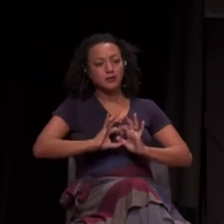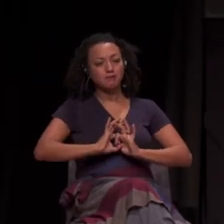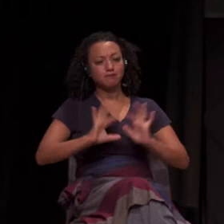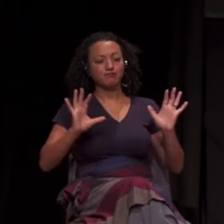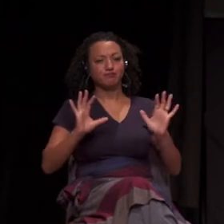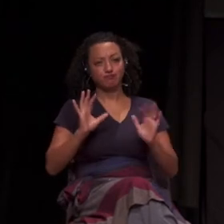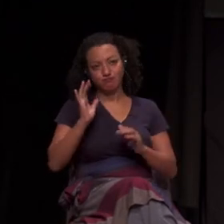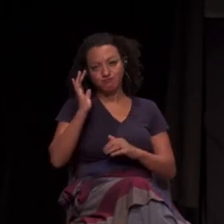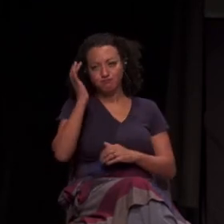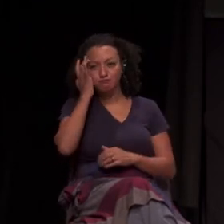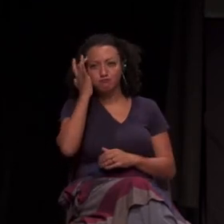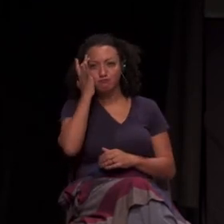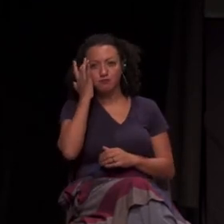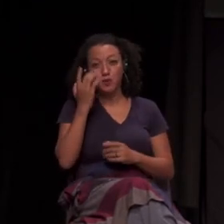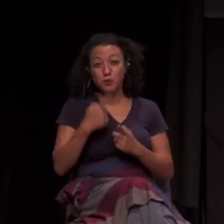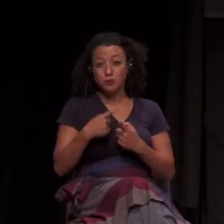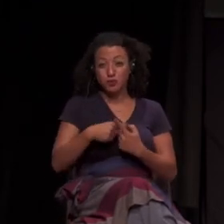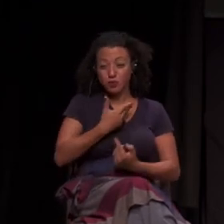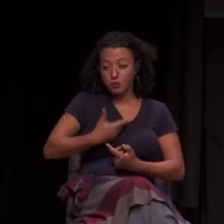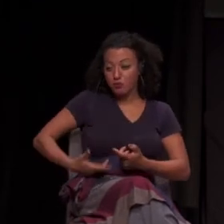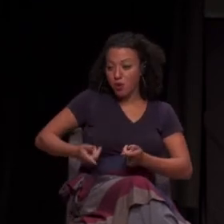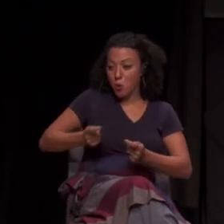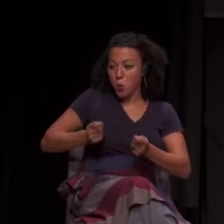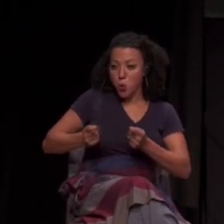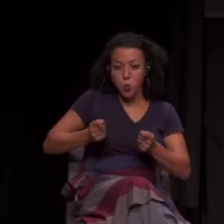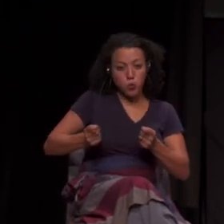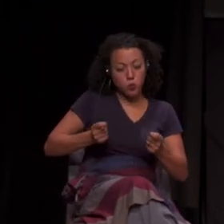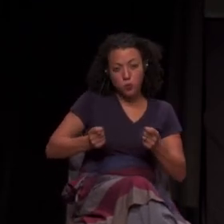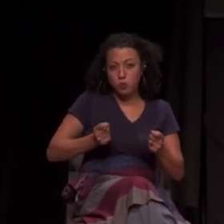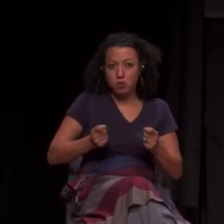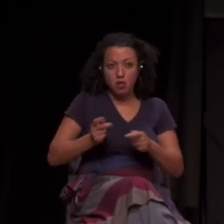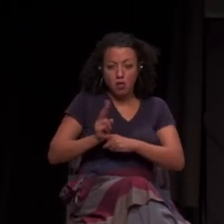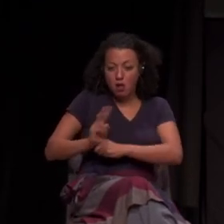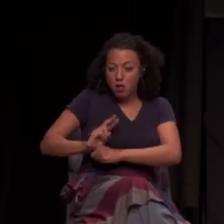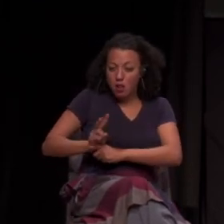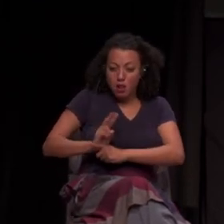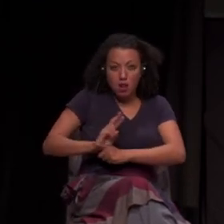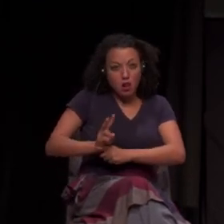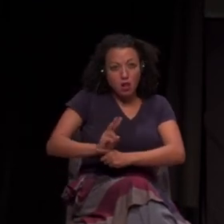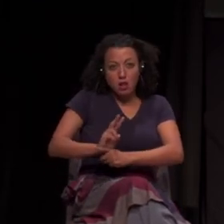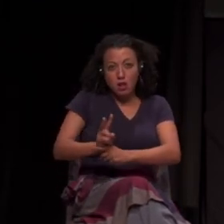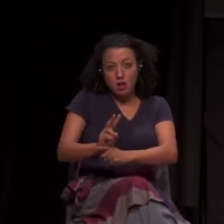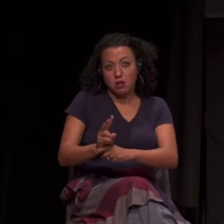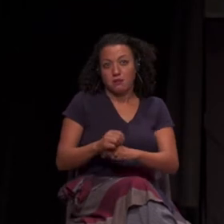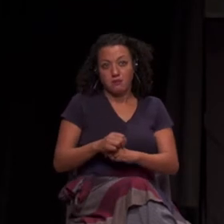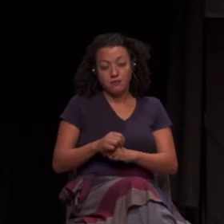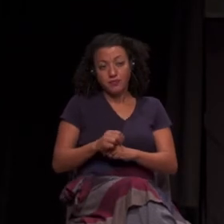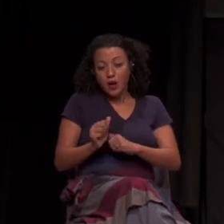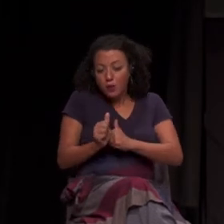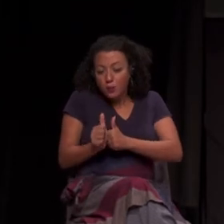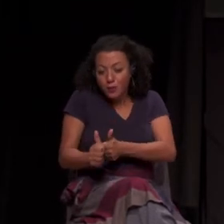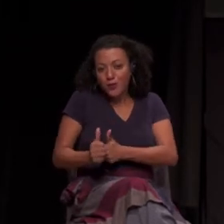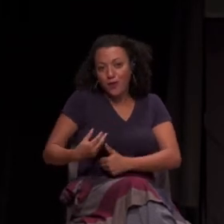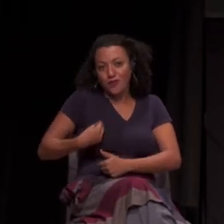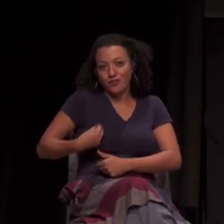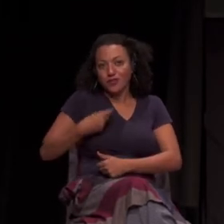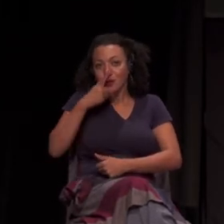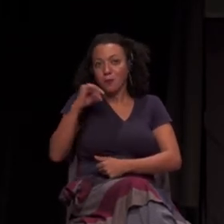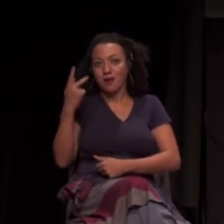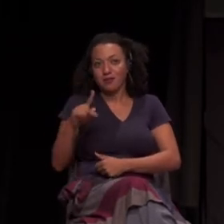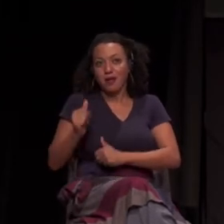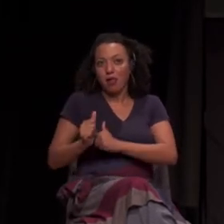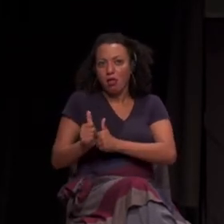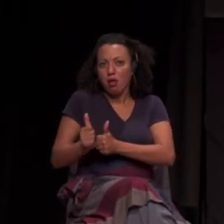state-sanctioned surveillance that he was under for so long that had a direct effect on his life and his ability to take care of his family.